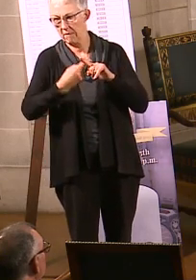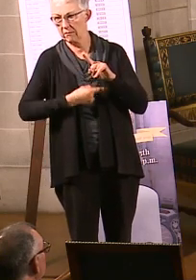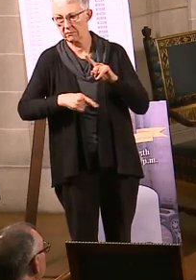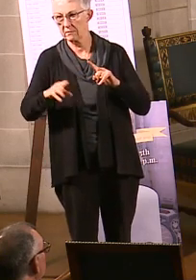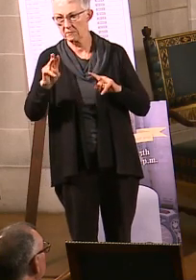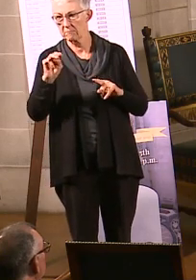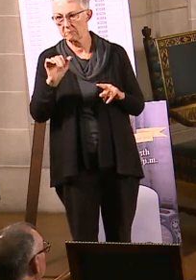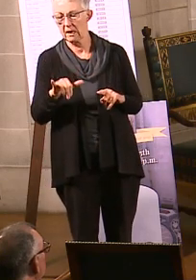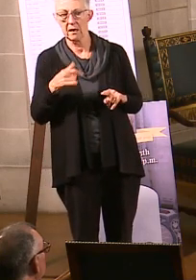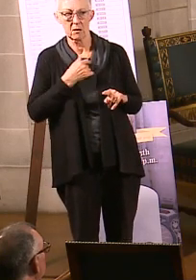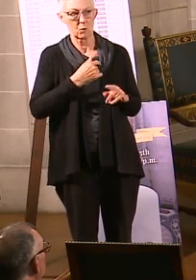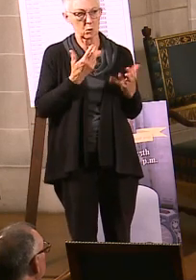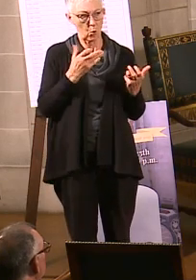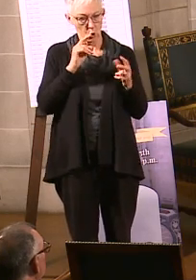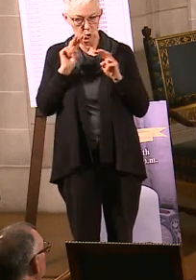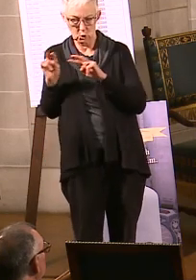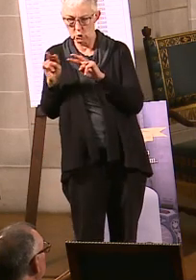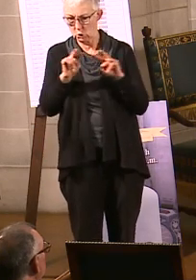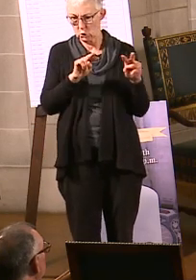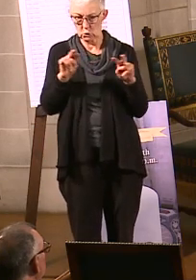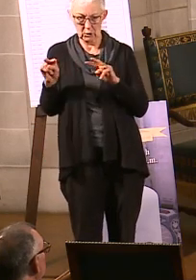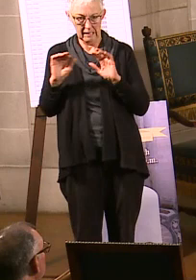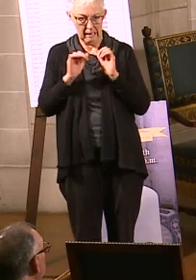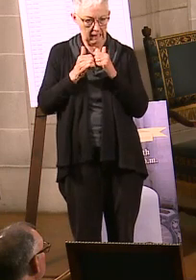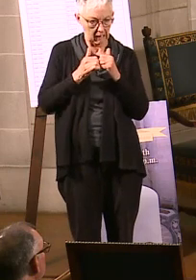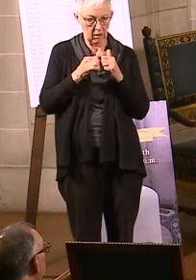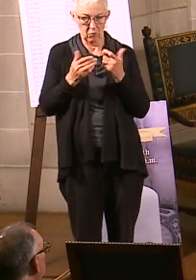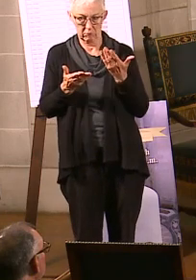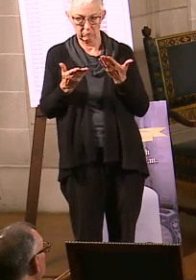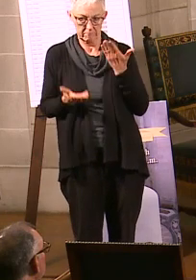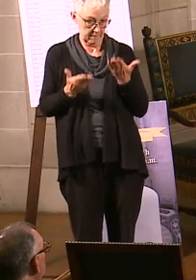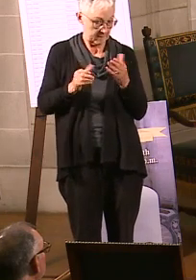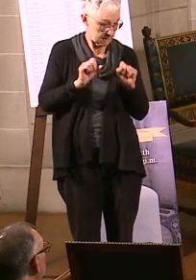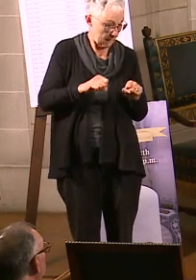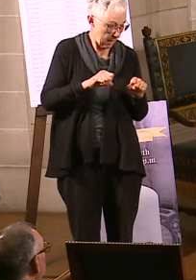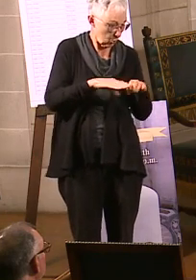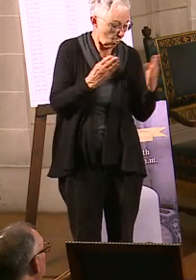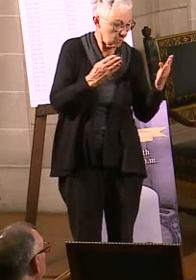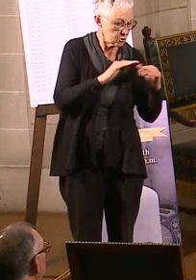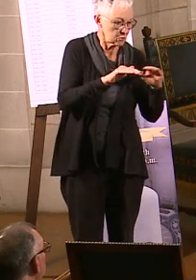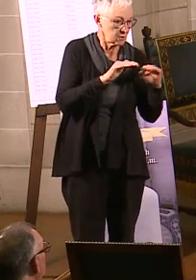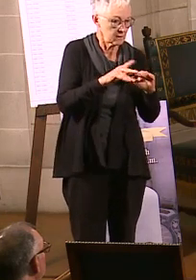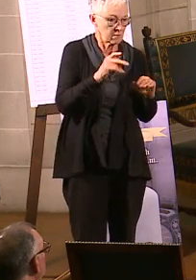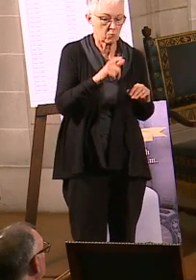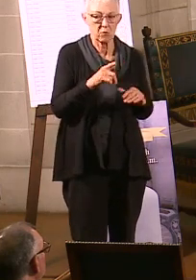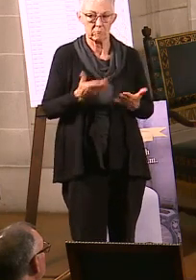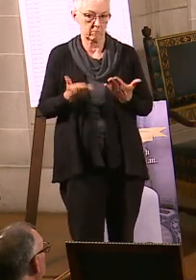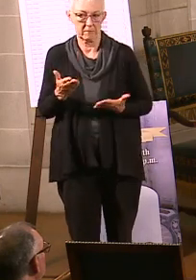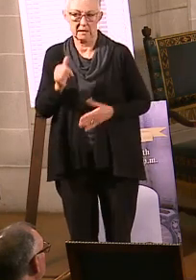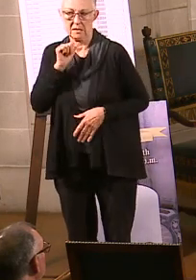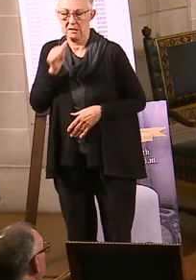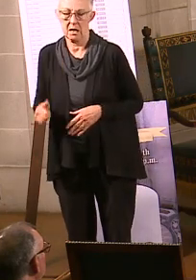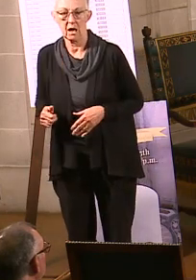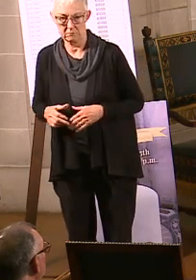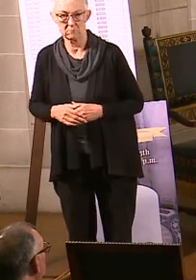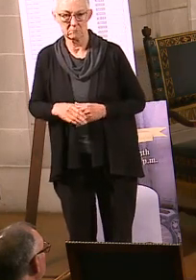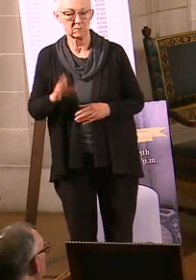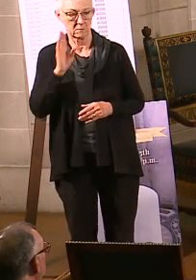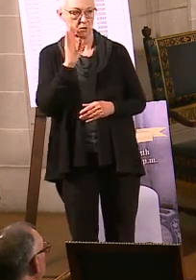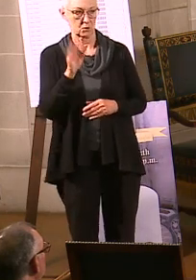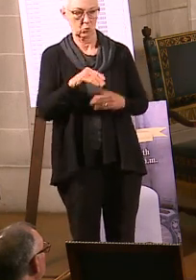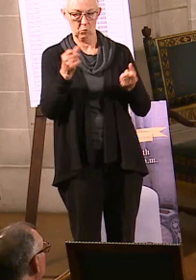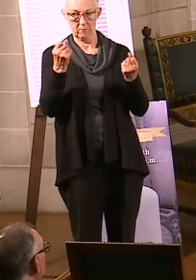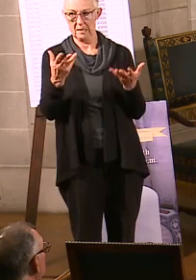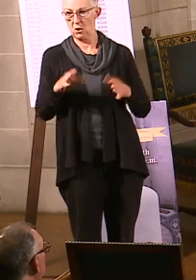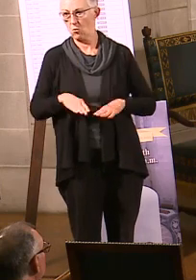we talk about how those swimming pools might reopening. But again, for the time being, we know that a lot of pools open